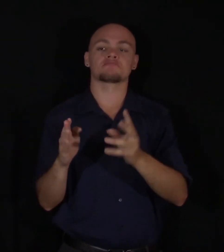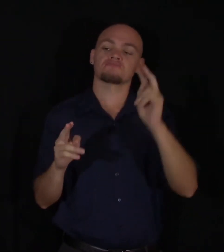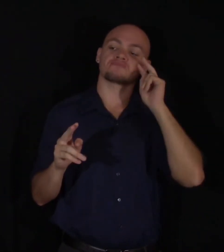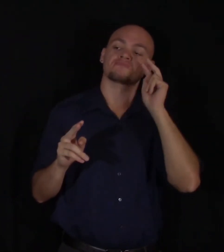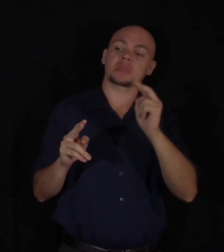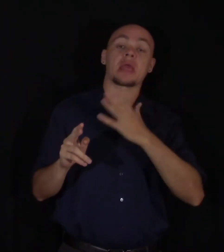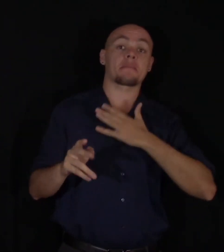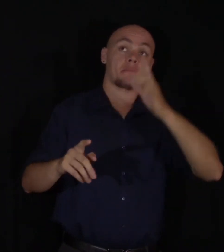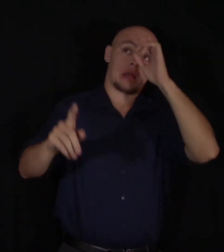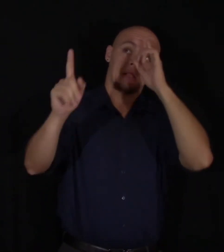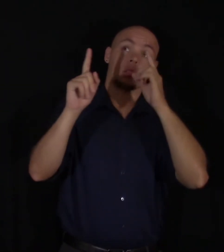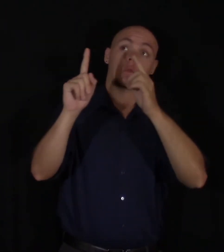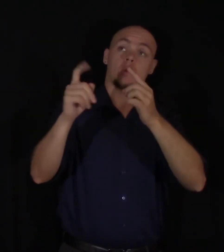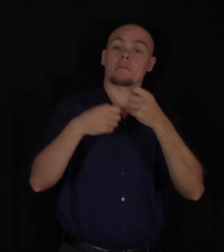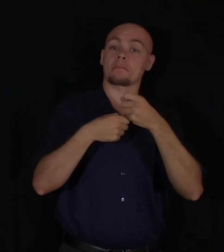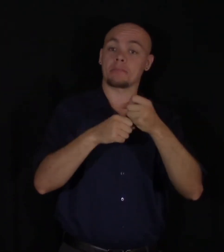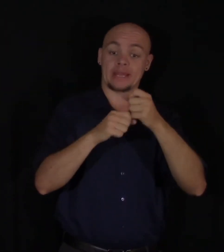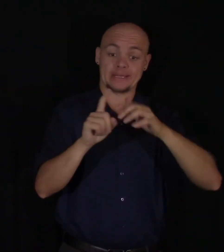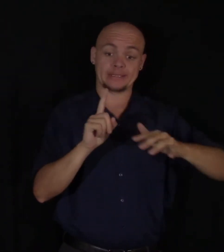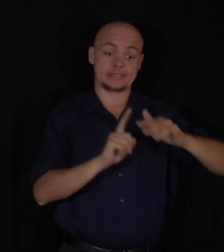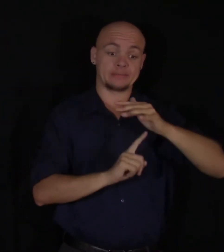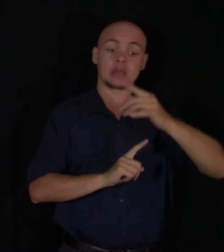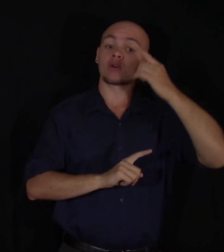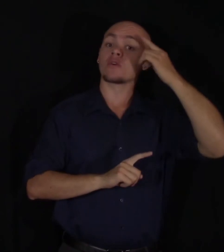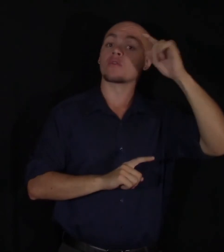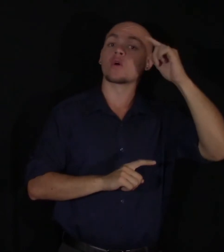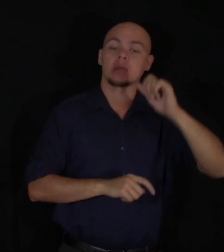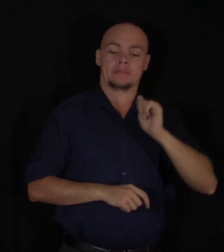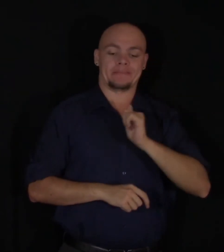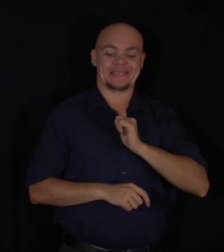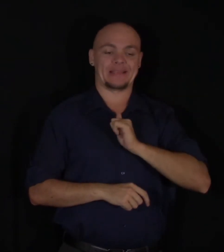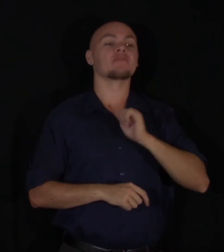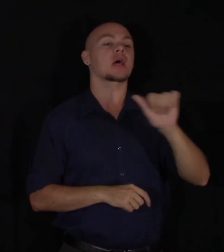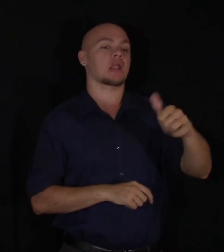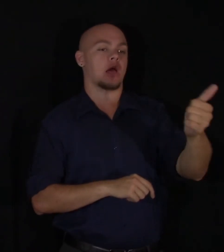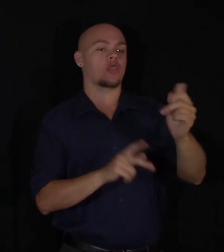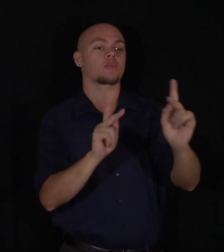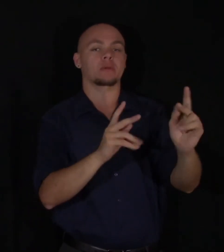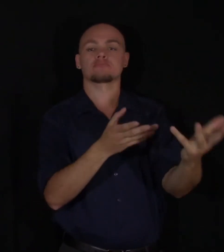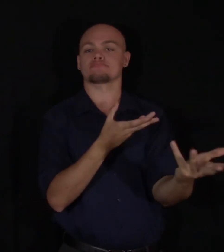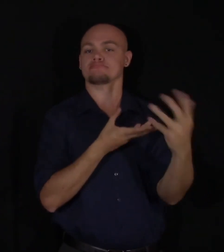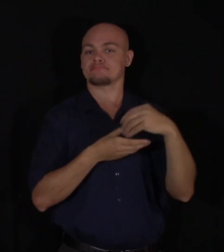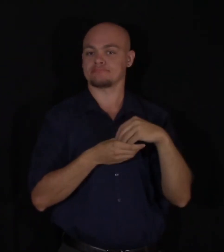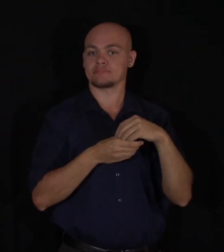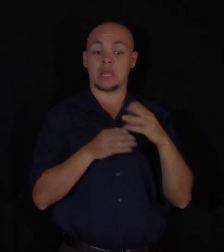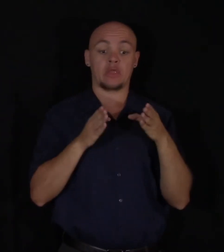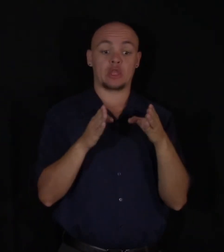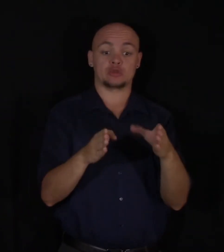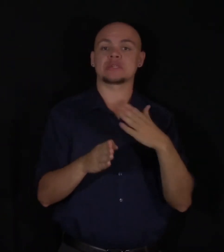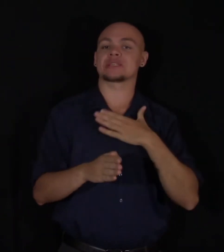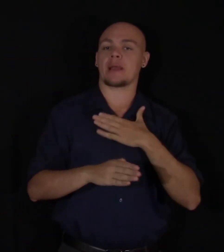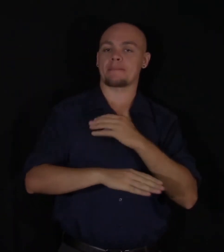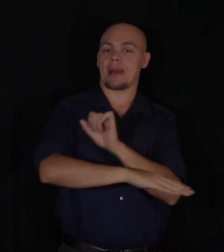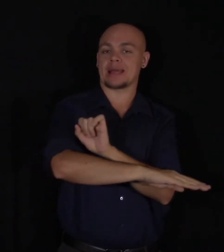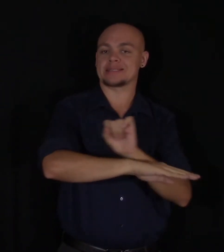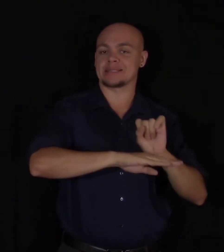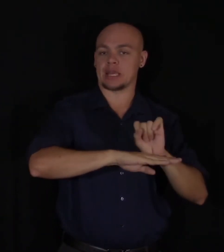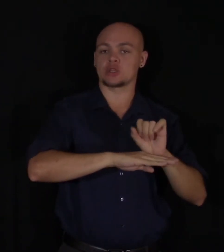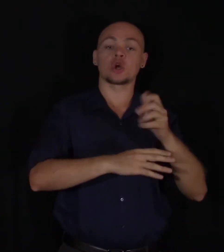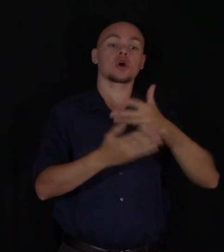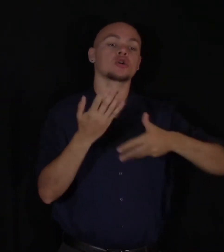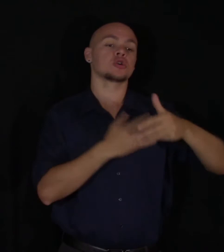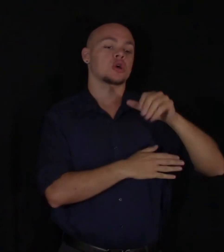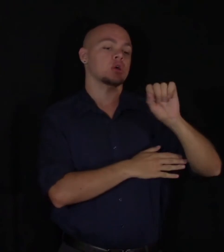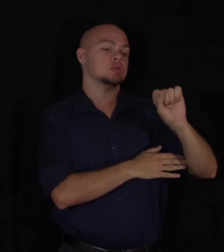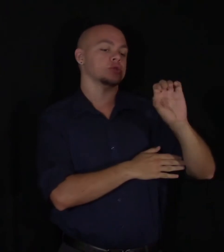my goal of creating space for myself and others. I like to remind people the streets are my platform. Social media is